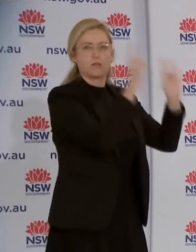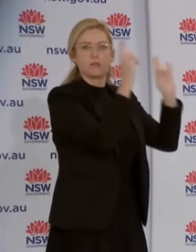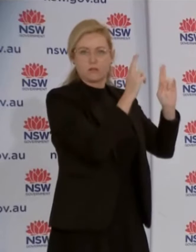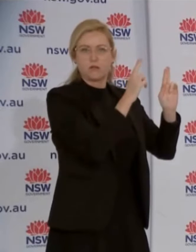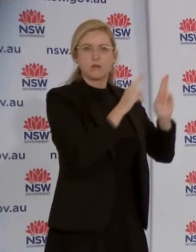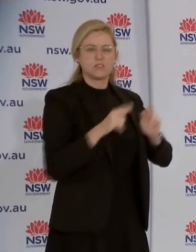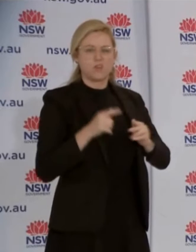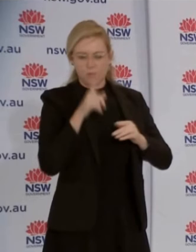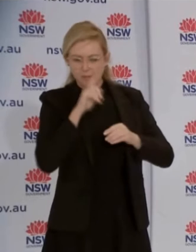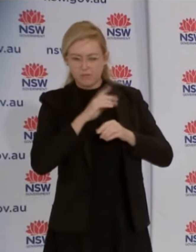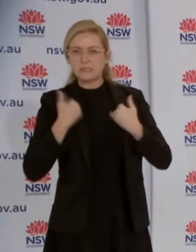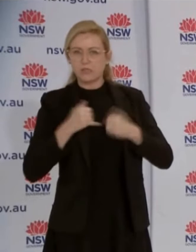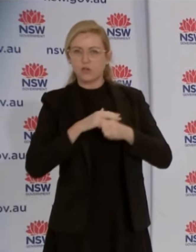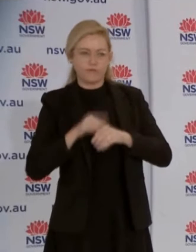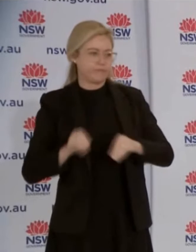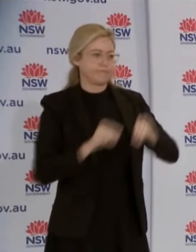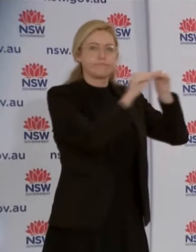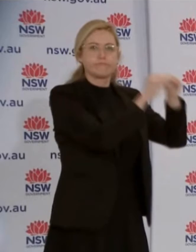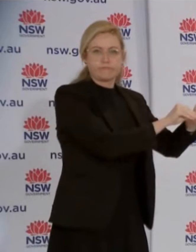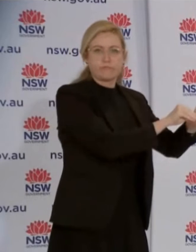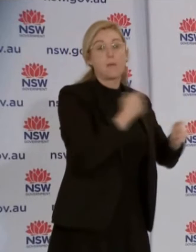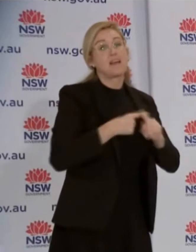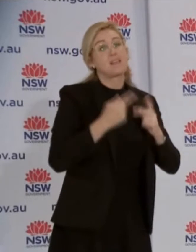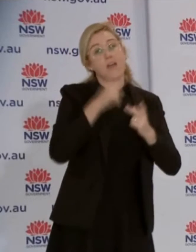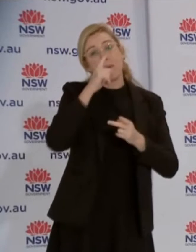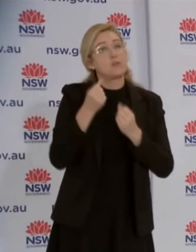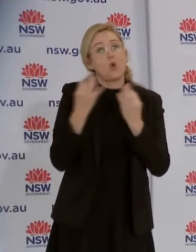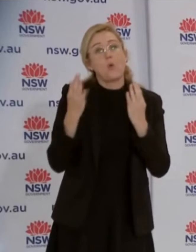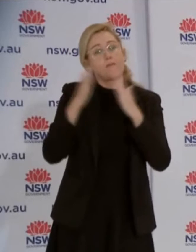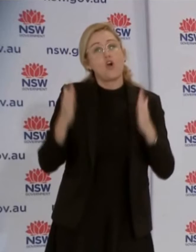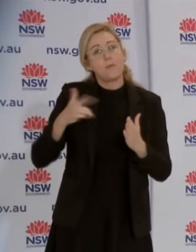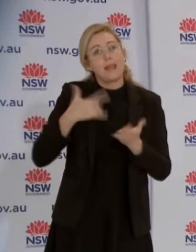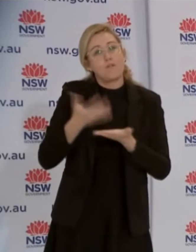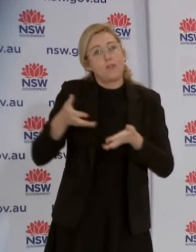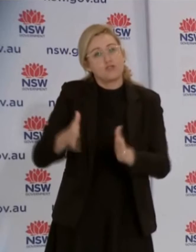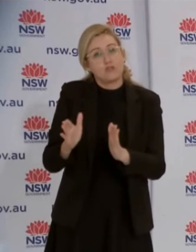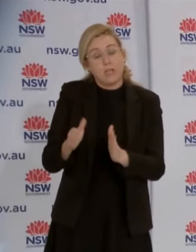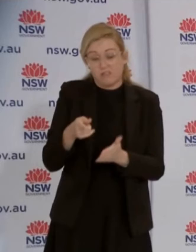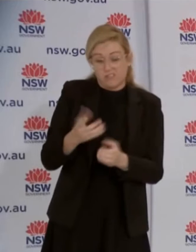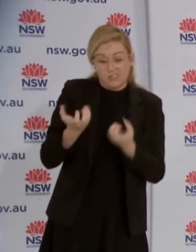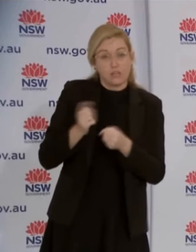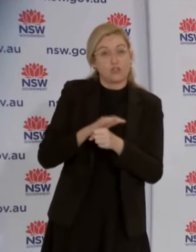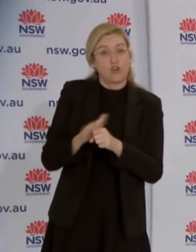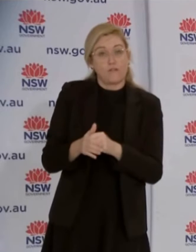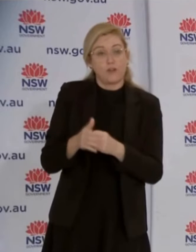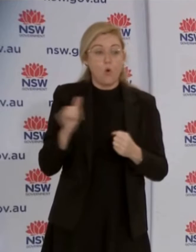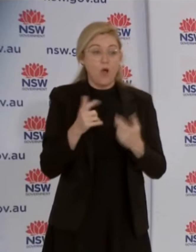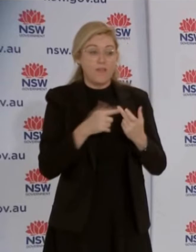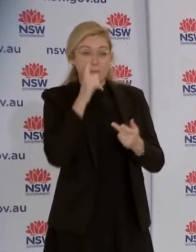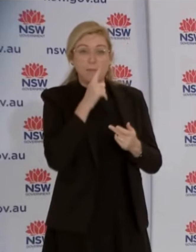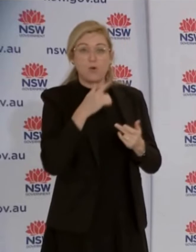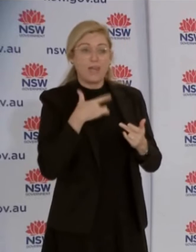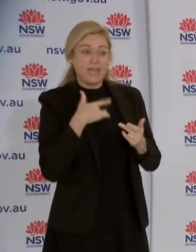Many people don't have. We've got people that are homeless in our society. We've got people that maybe share a small